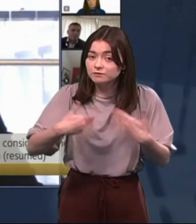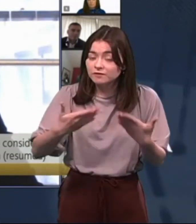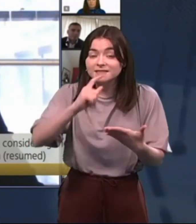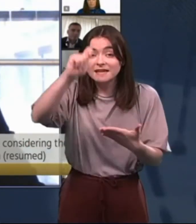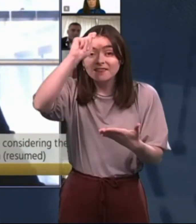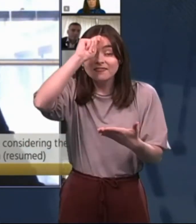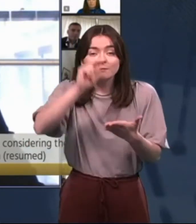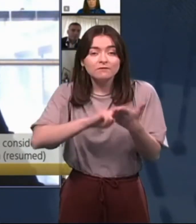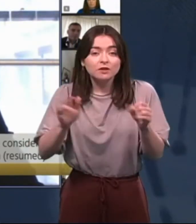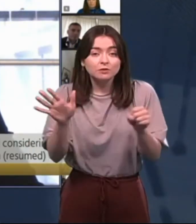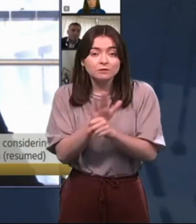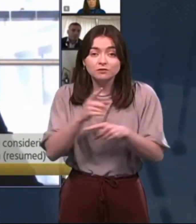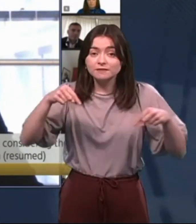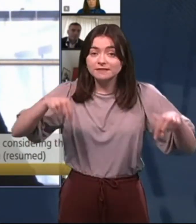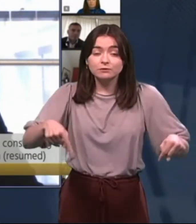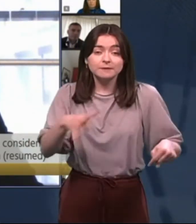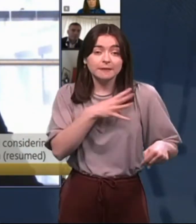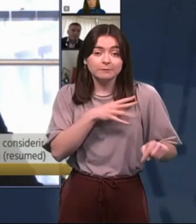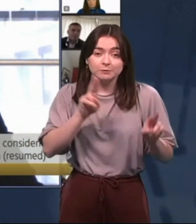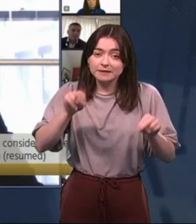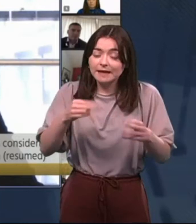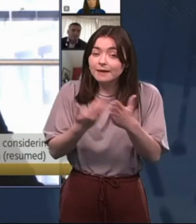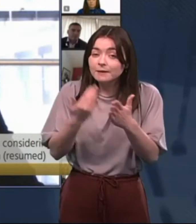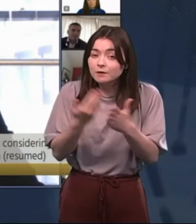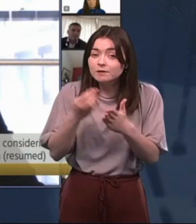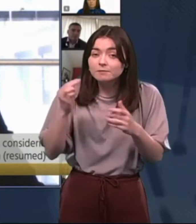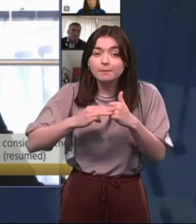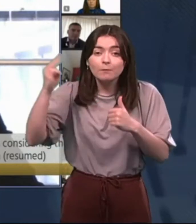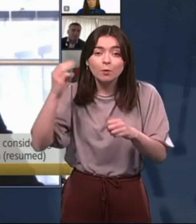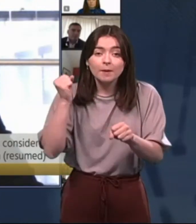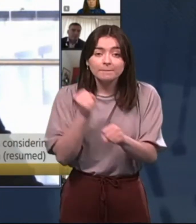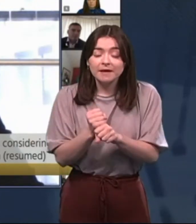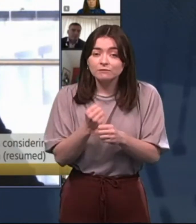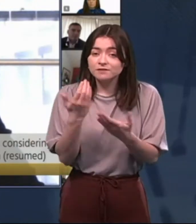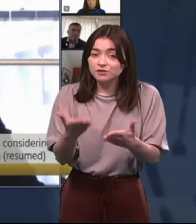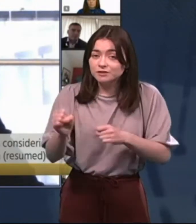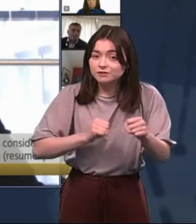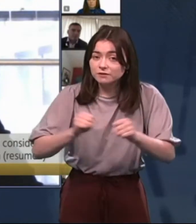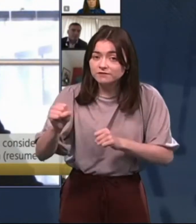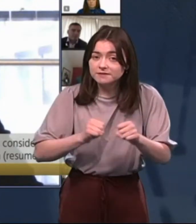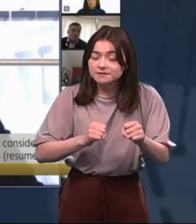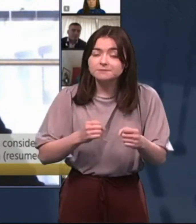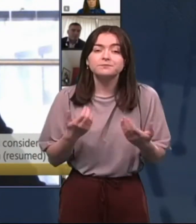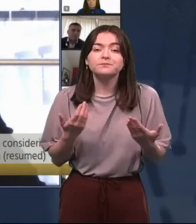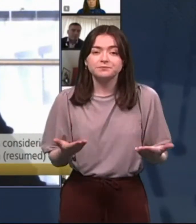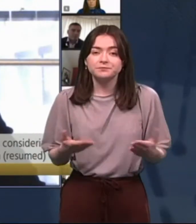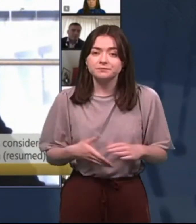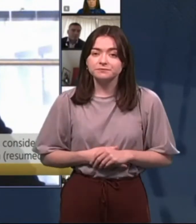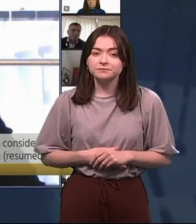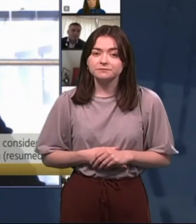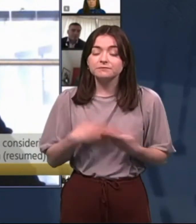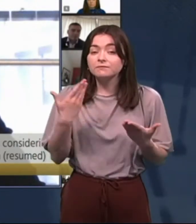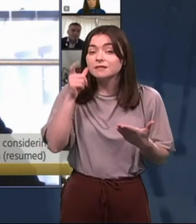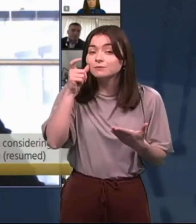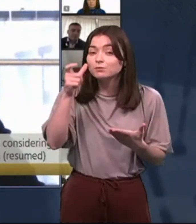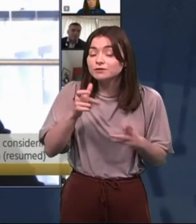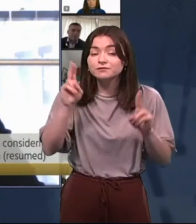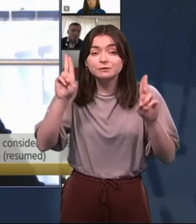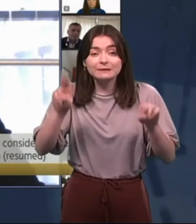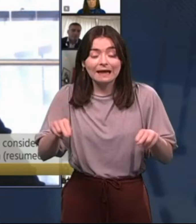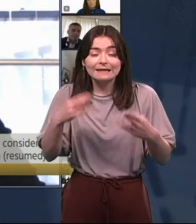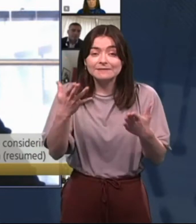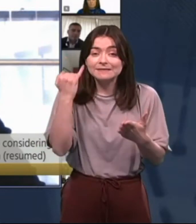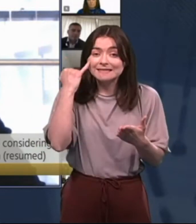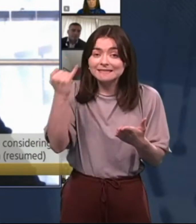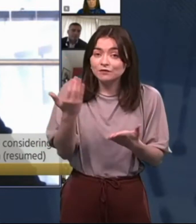really useful for us as a committee if we could learn a little bit more about that service. So I'm wondering if you give us a sense of your